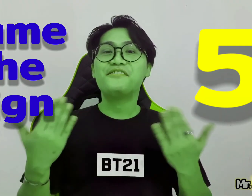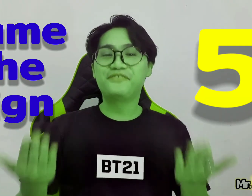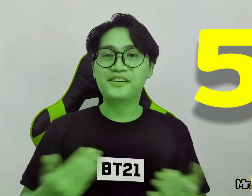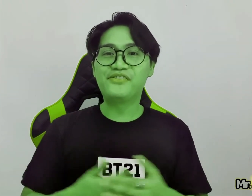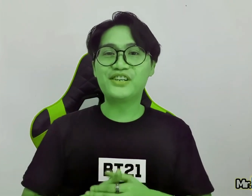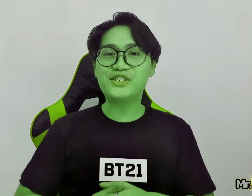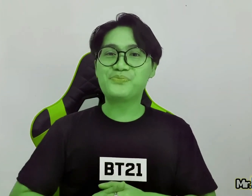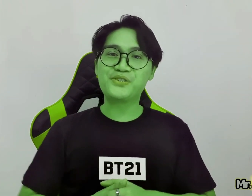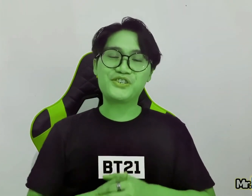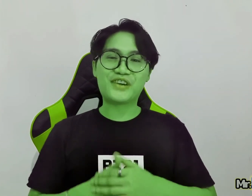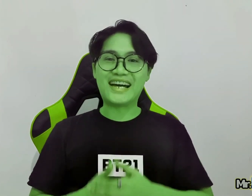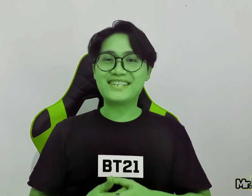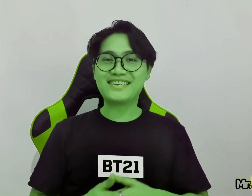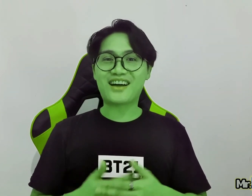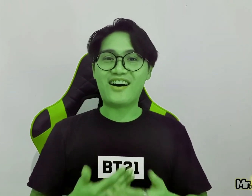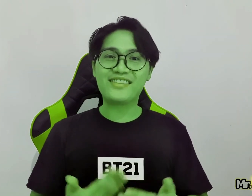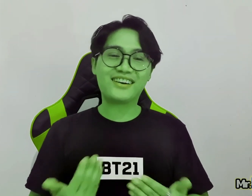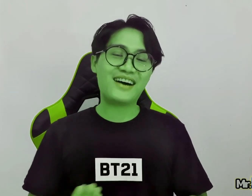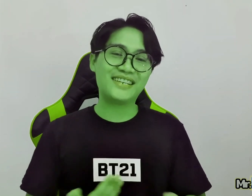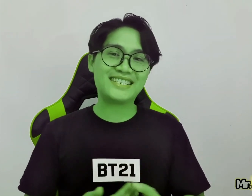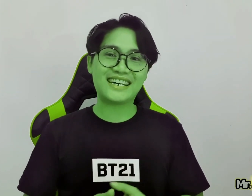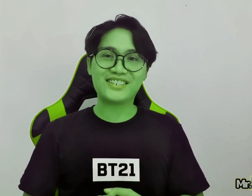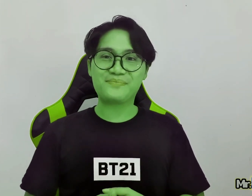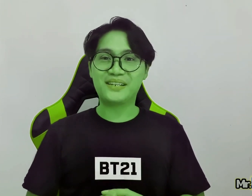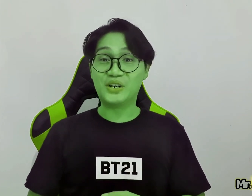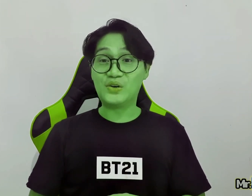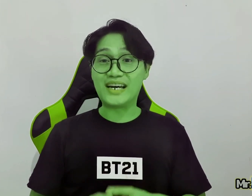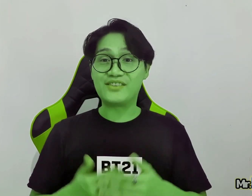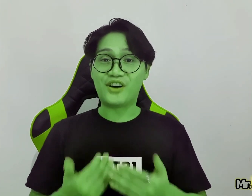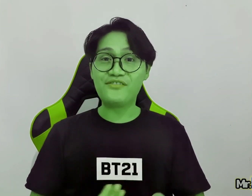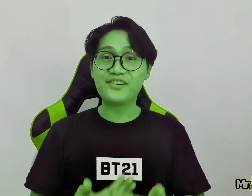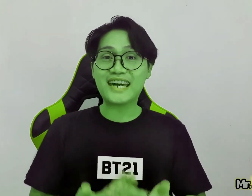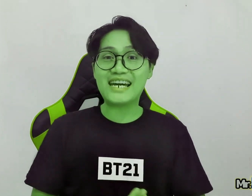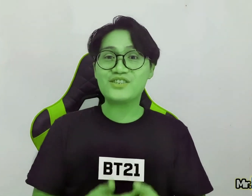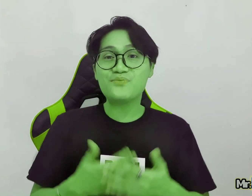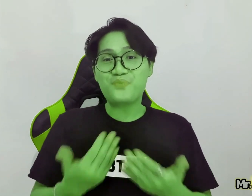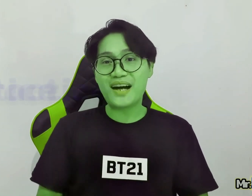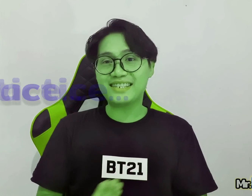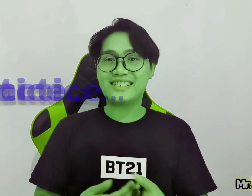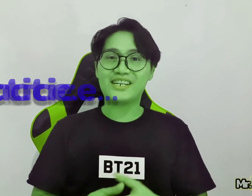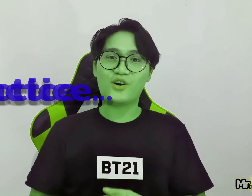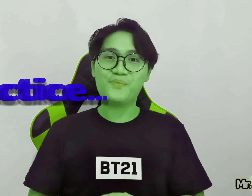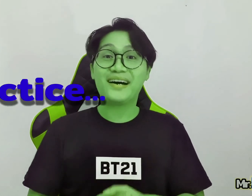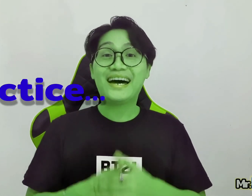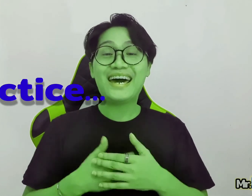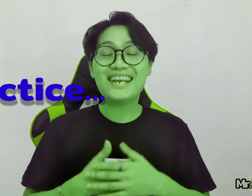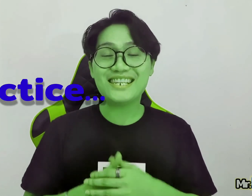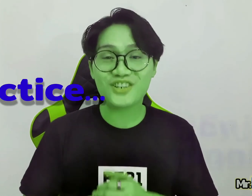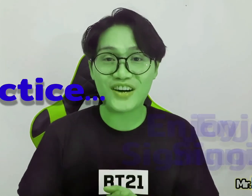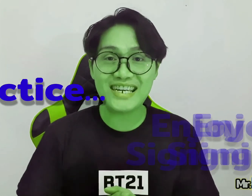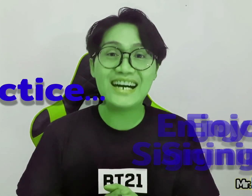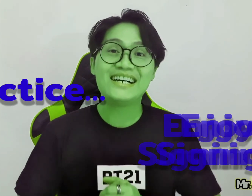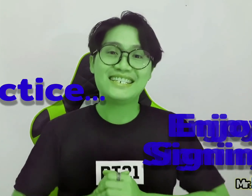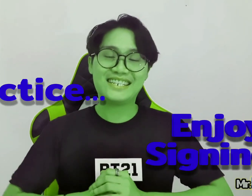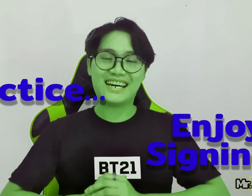Feel free to put your answers on the comment section below, and don't forget to practice at home and enjoy